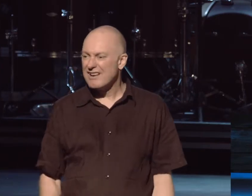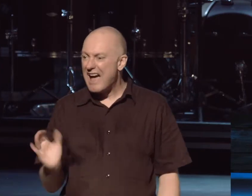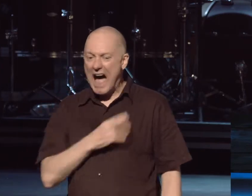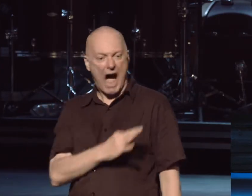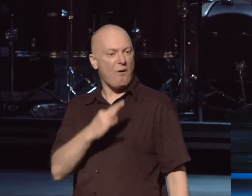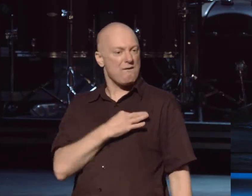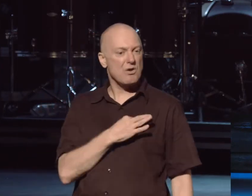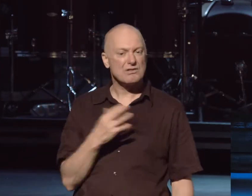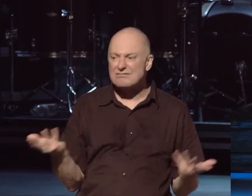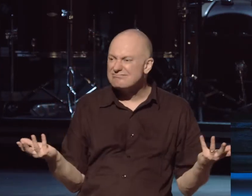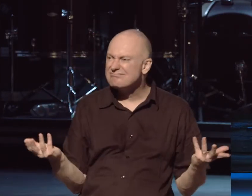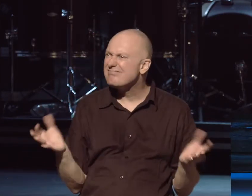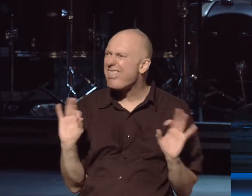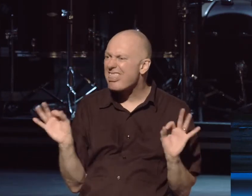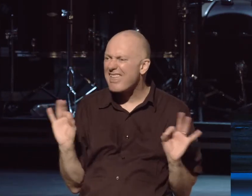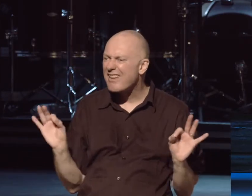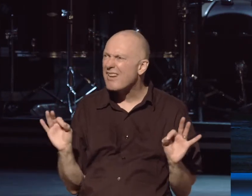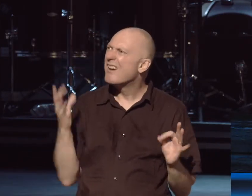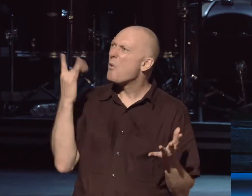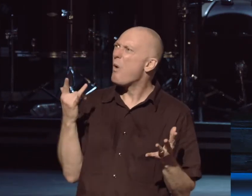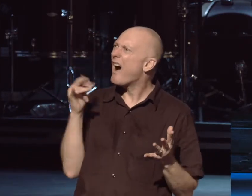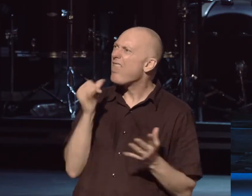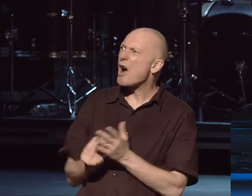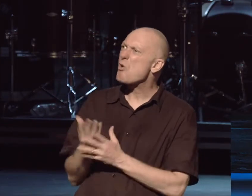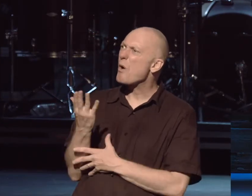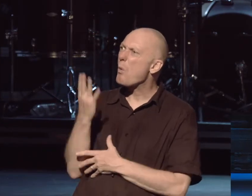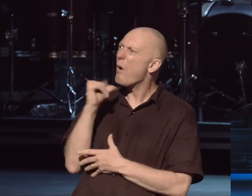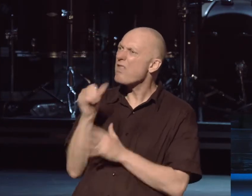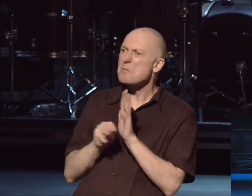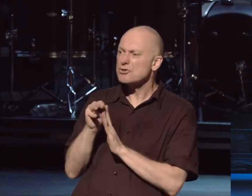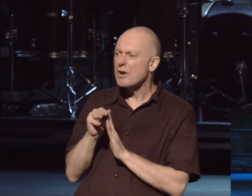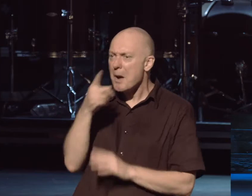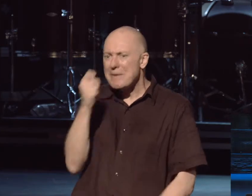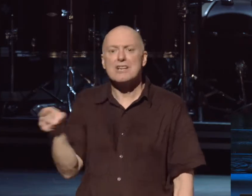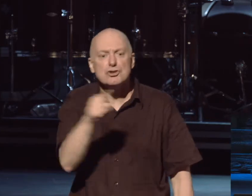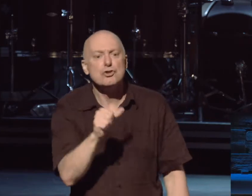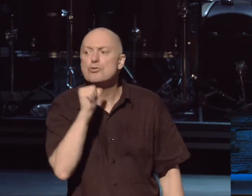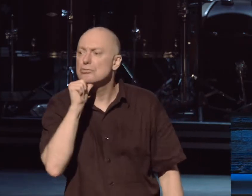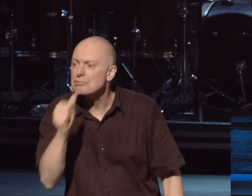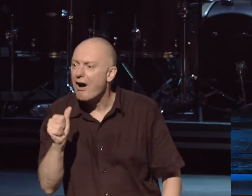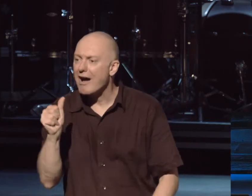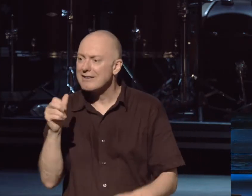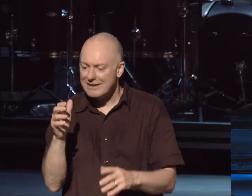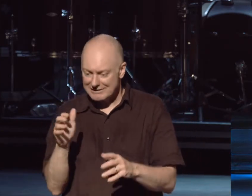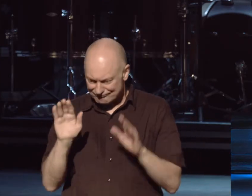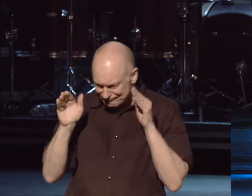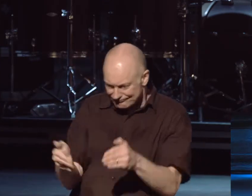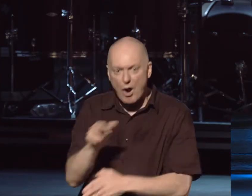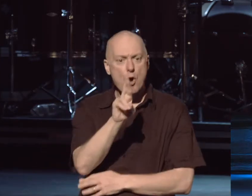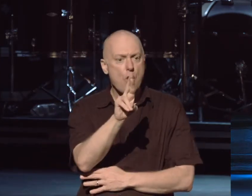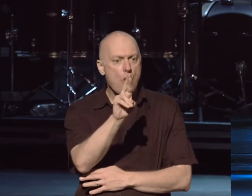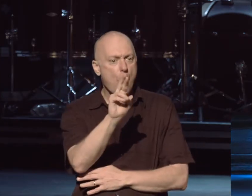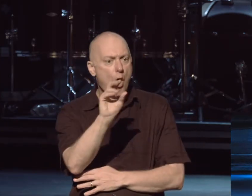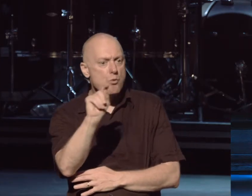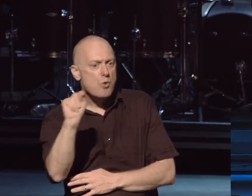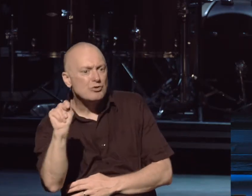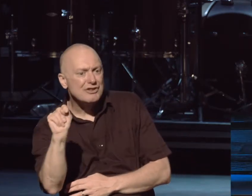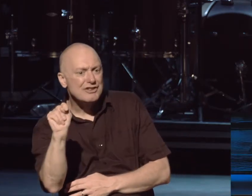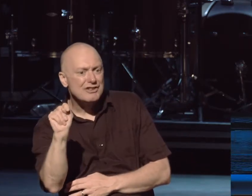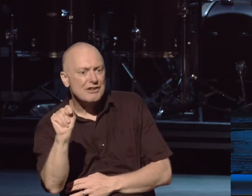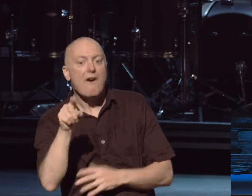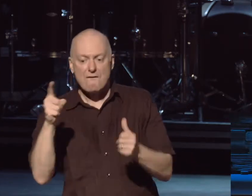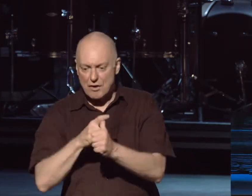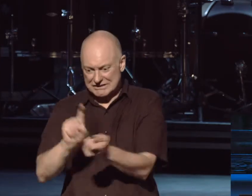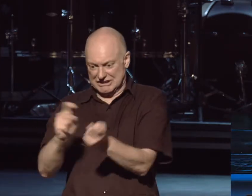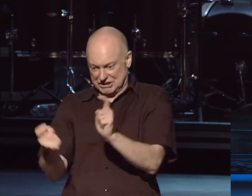our tree, we're not excited about. Why isn't it changing? Why isn't it changing? Because you've never actually tackled the root. If you don't get to the root, you won't